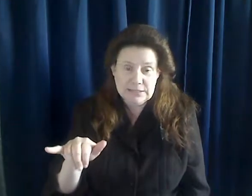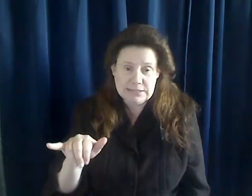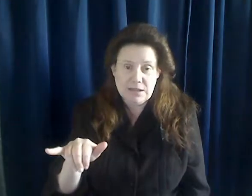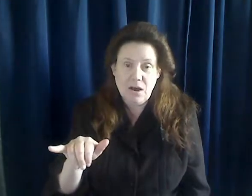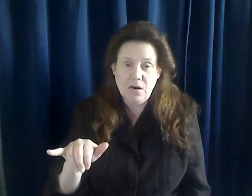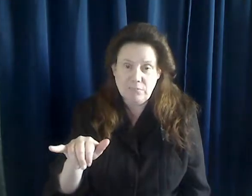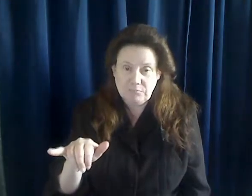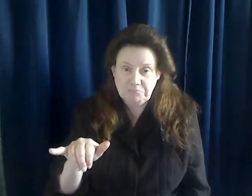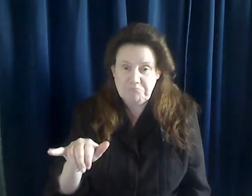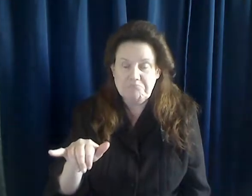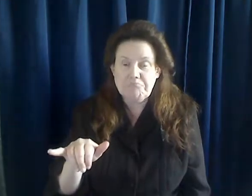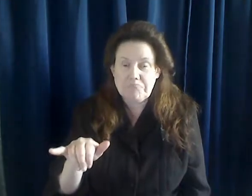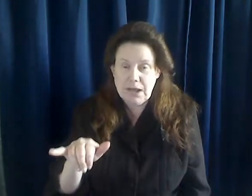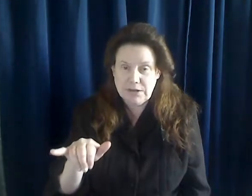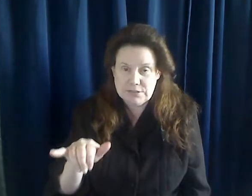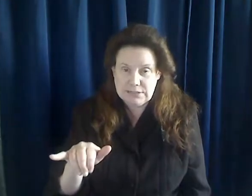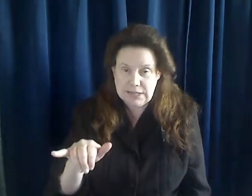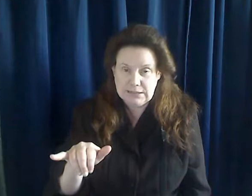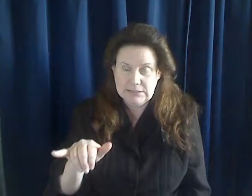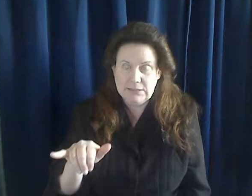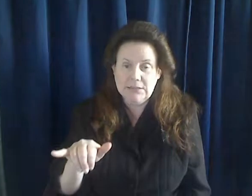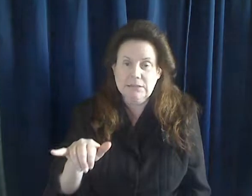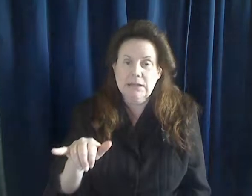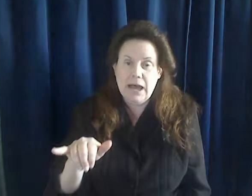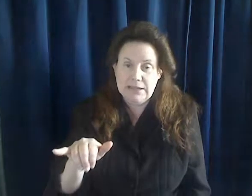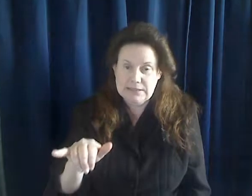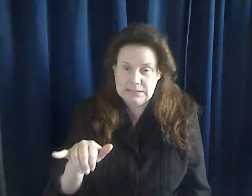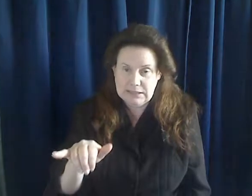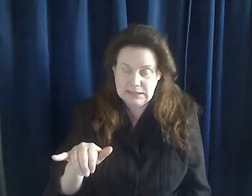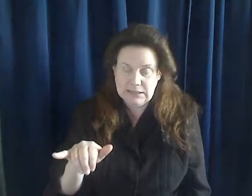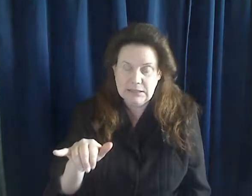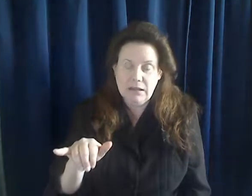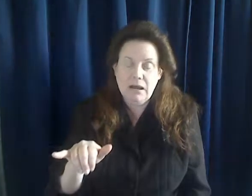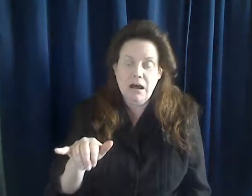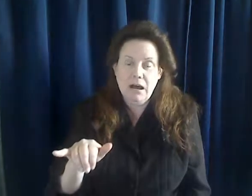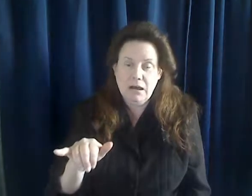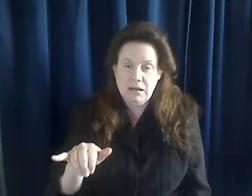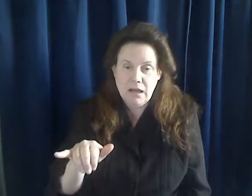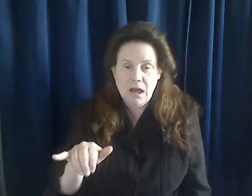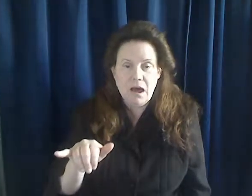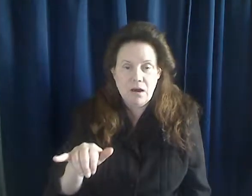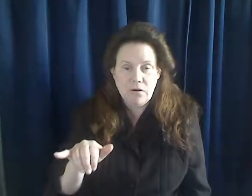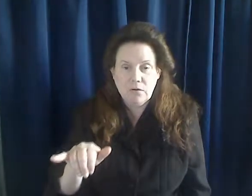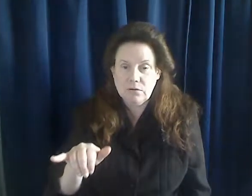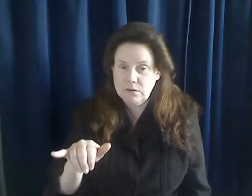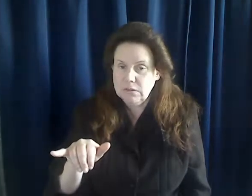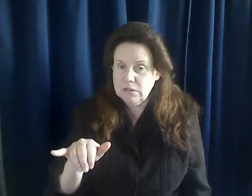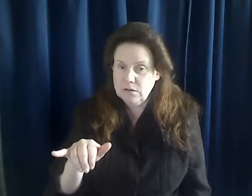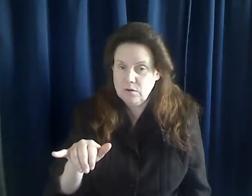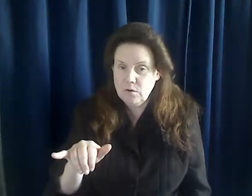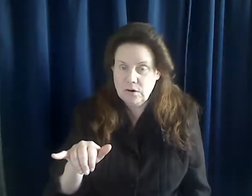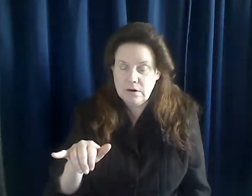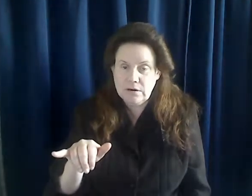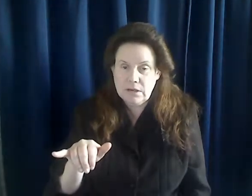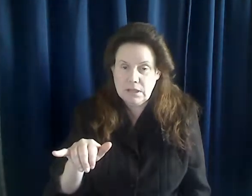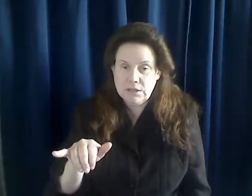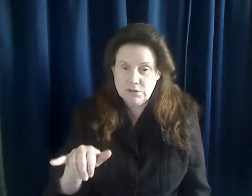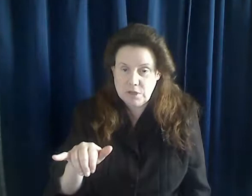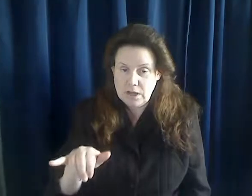means, oh, I understand, I see, huh, oh, or you're talking